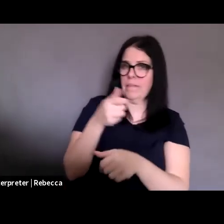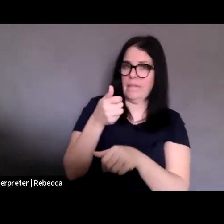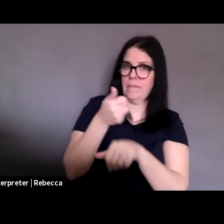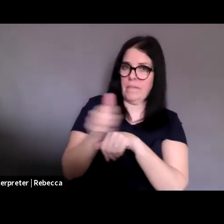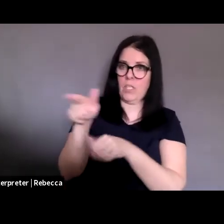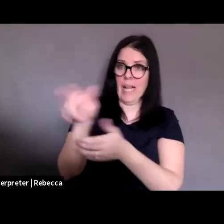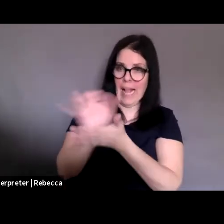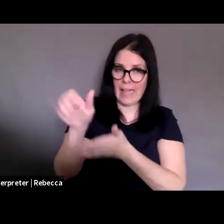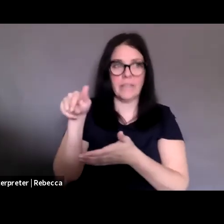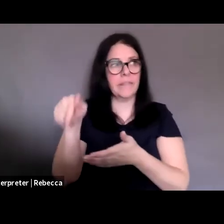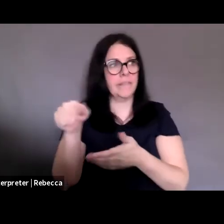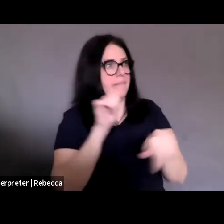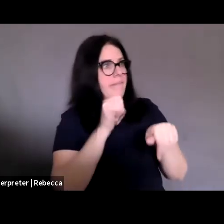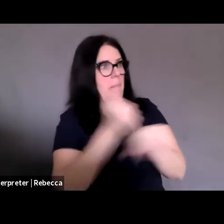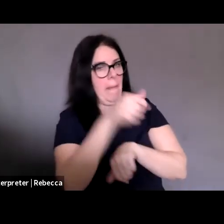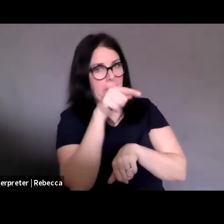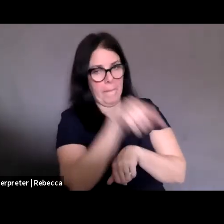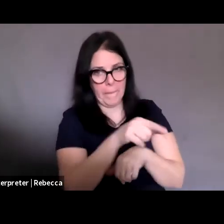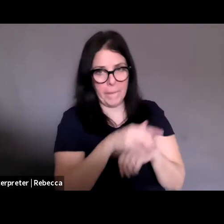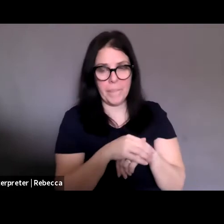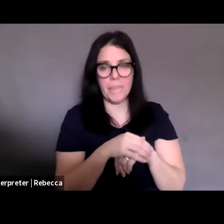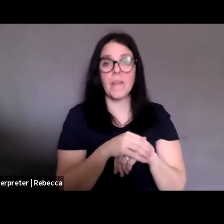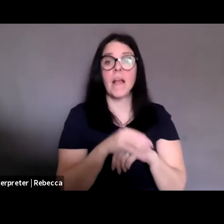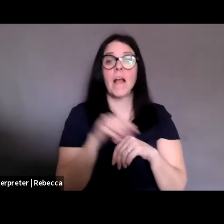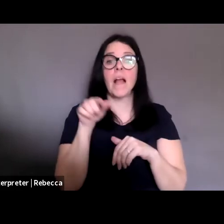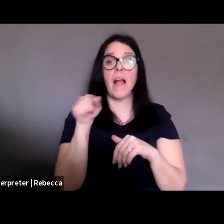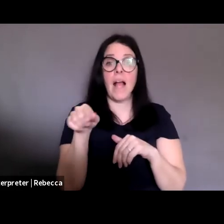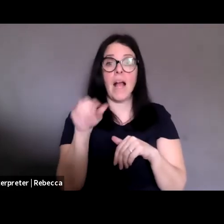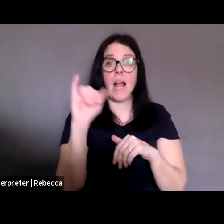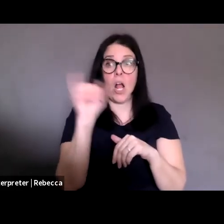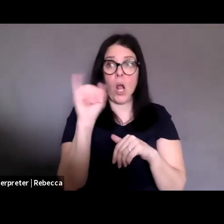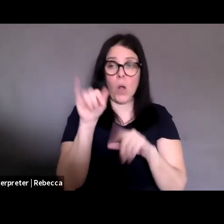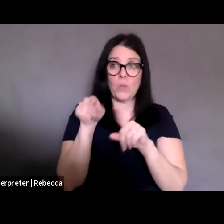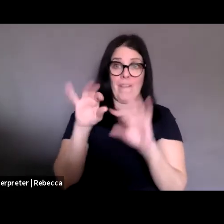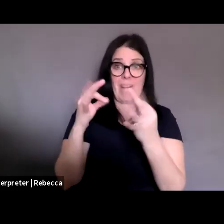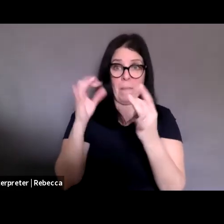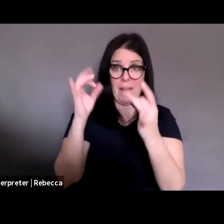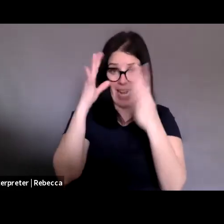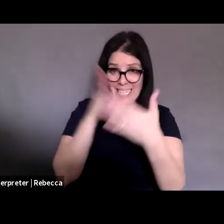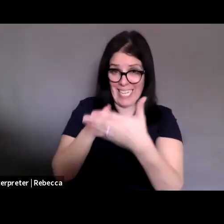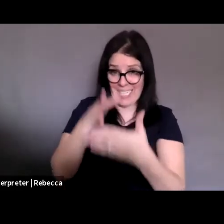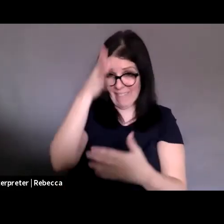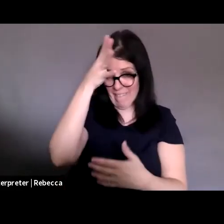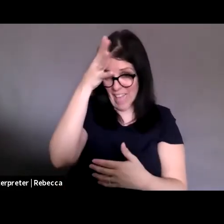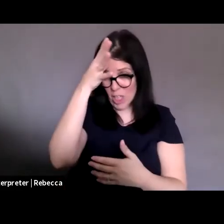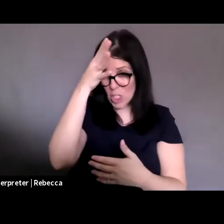turned the children, and family violence against fathers, fathers were